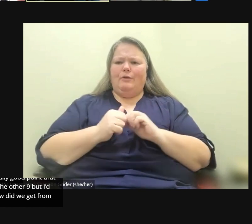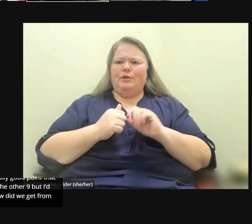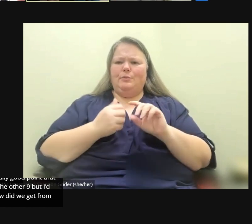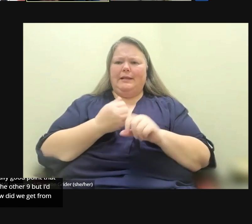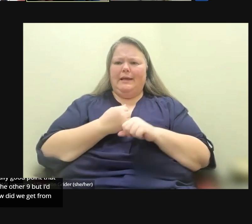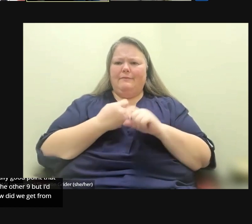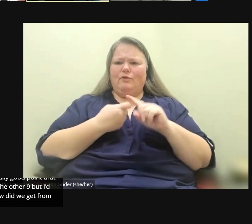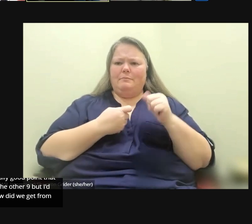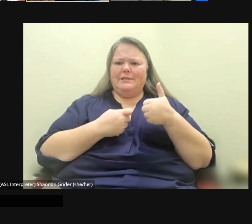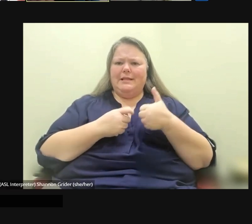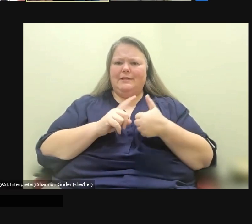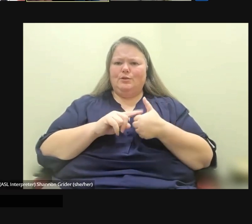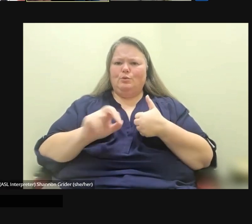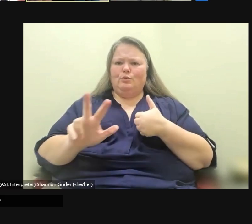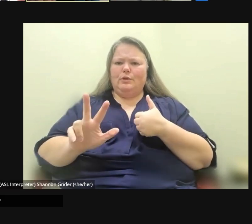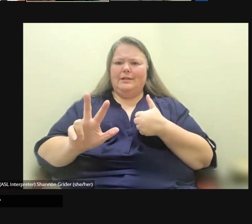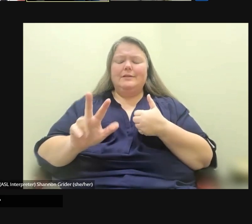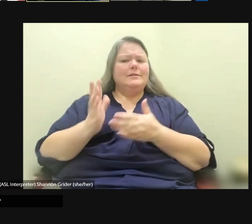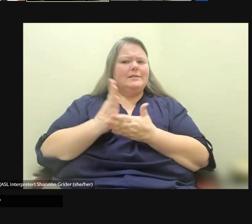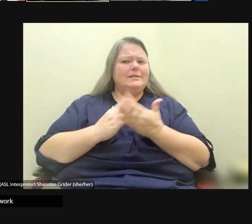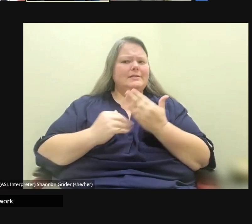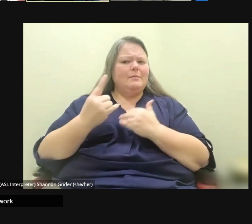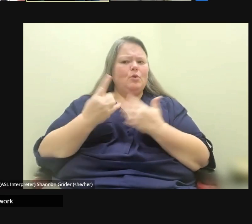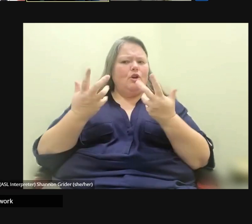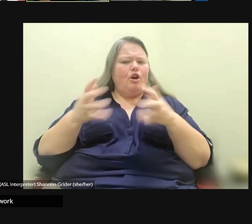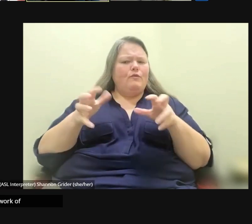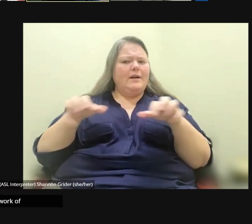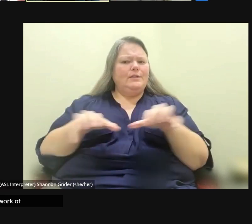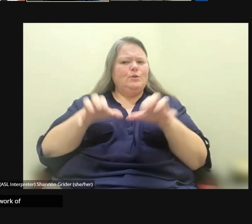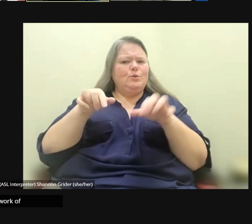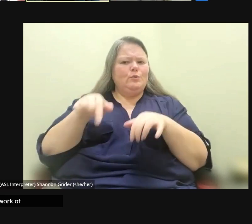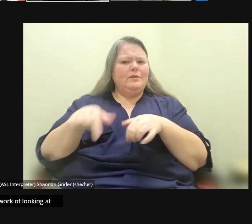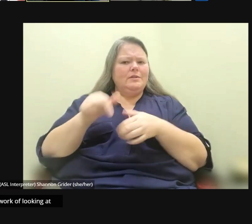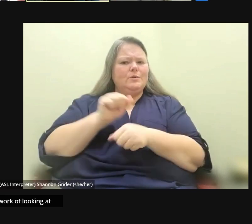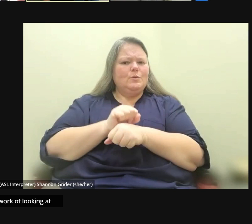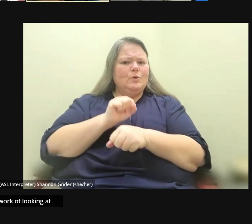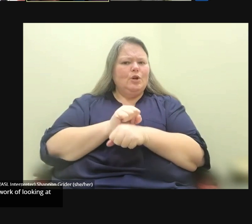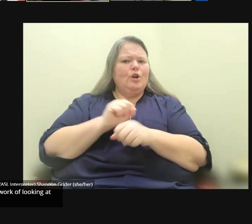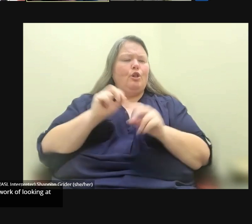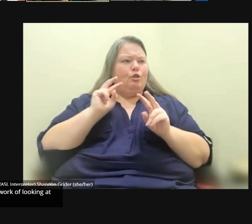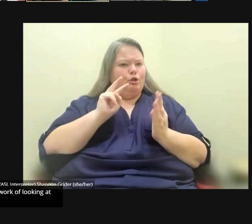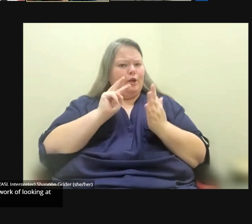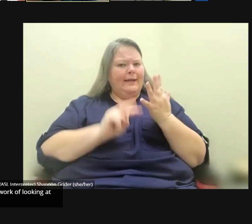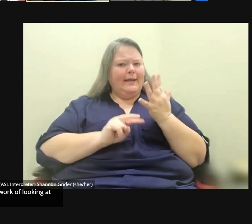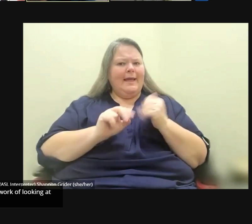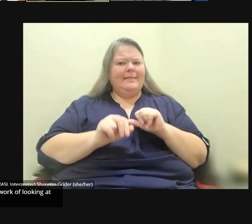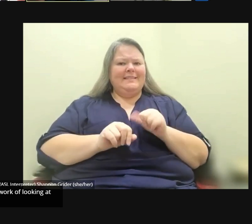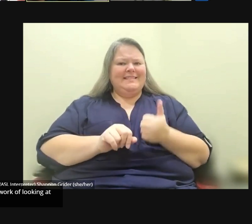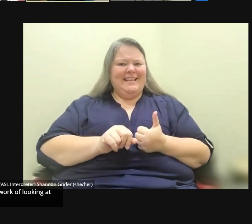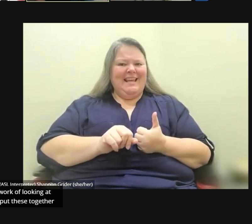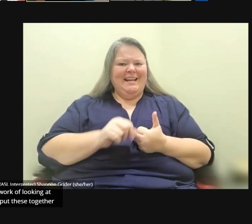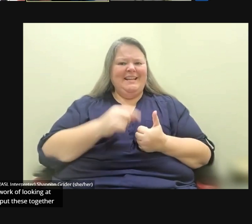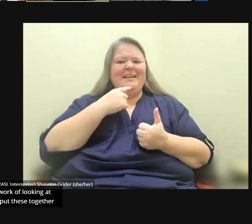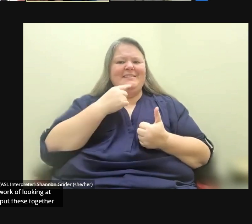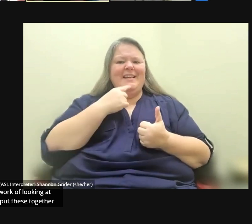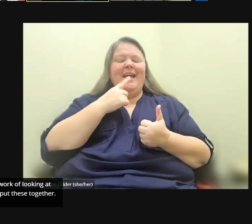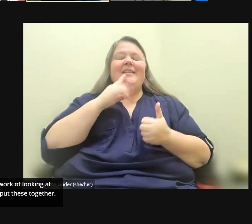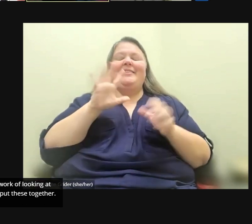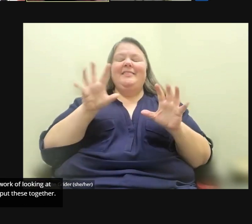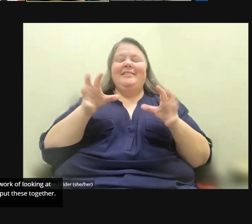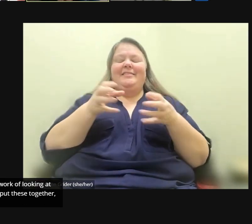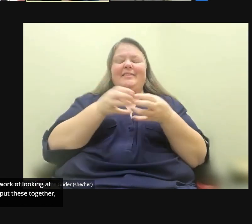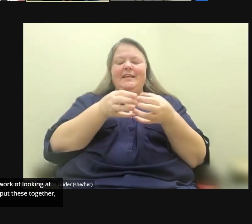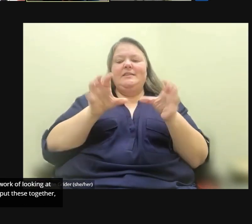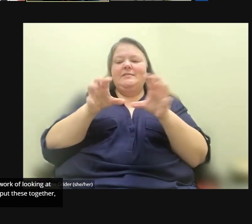somebody already do this work of looking at the 10 and saying, oh, okay, we'll put these together, these together, these together, and we get